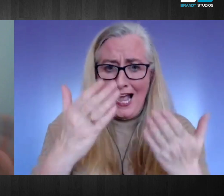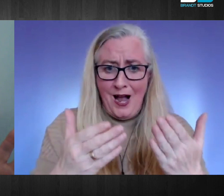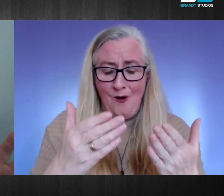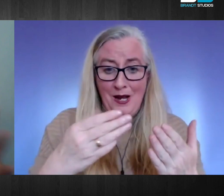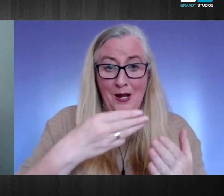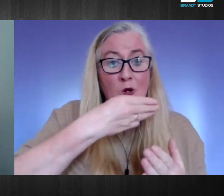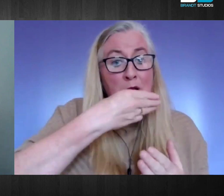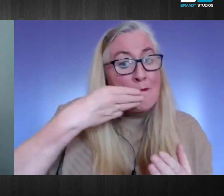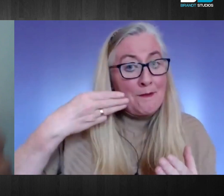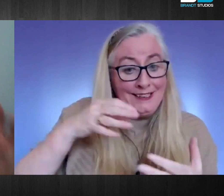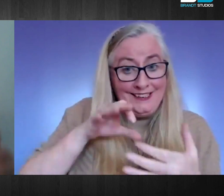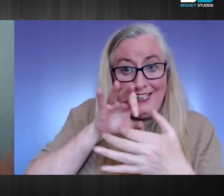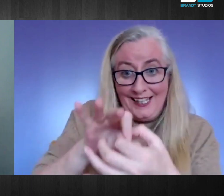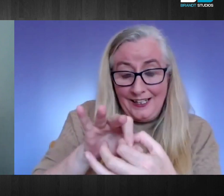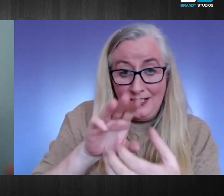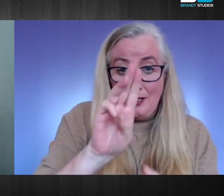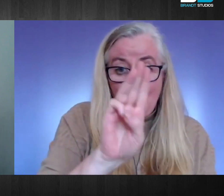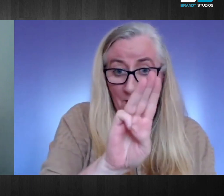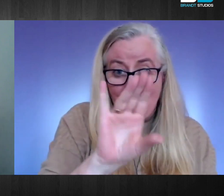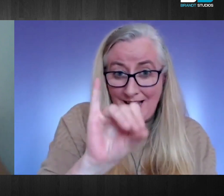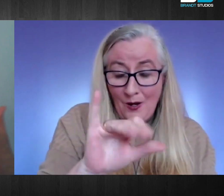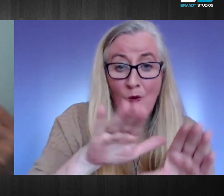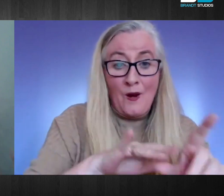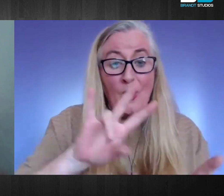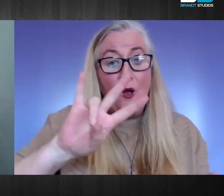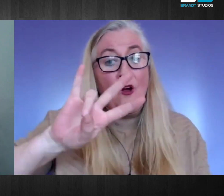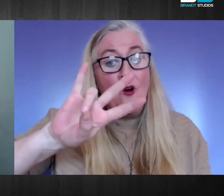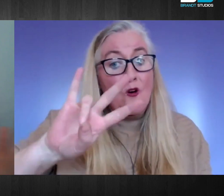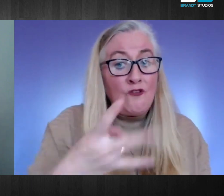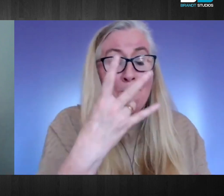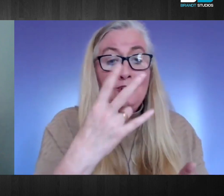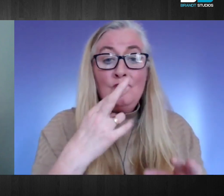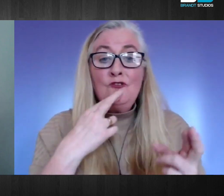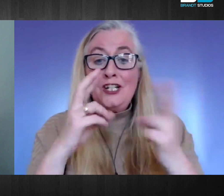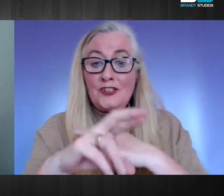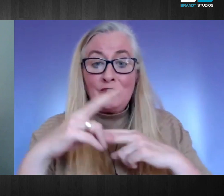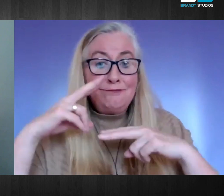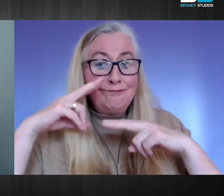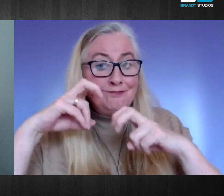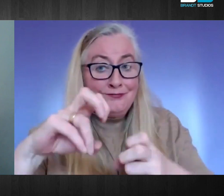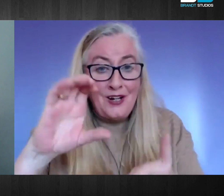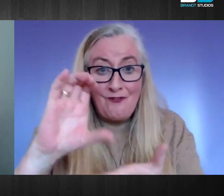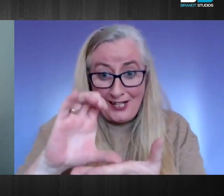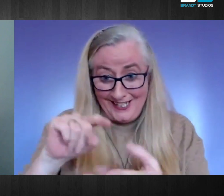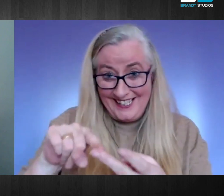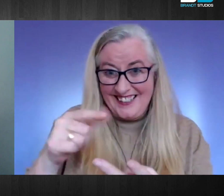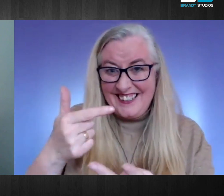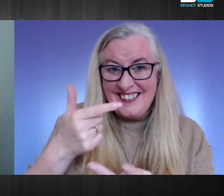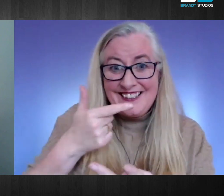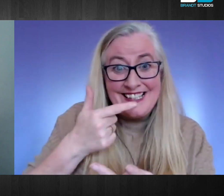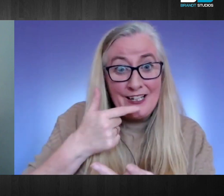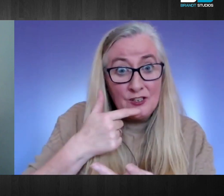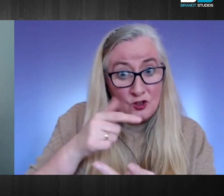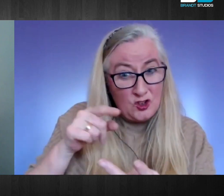PPI with the rapid research funding cause? And given that there's a second one, is it likely to be, are you likely to